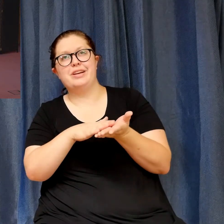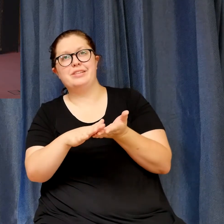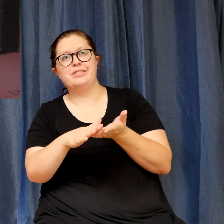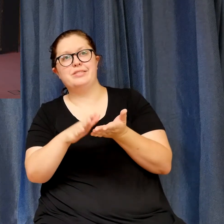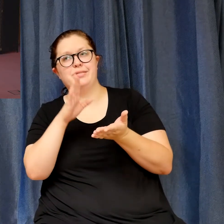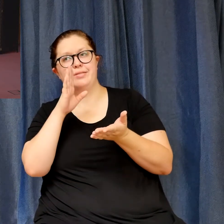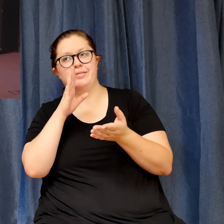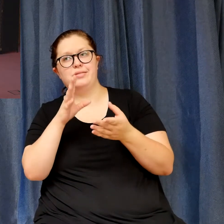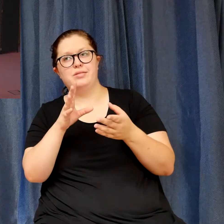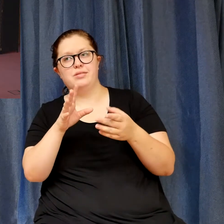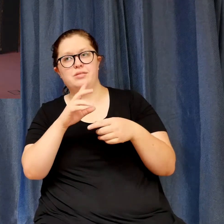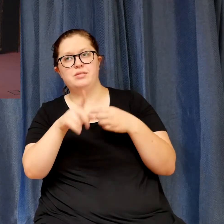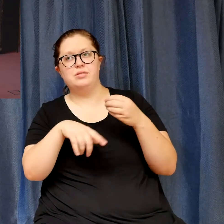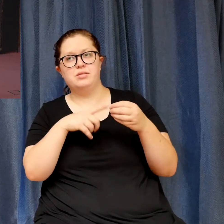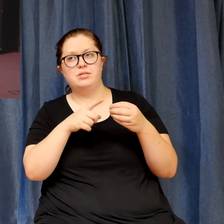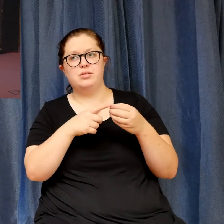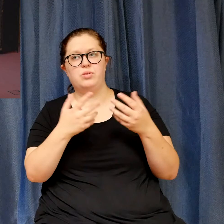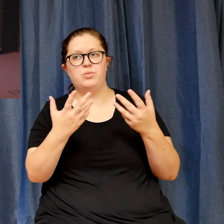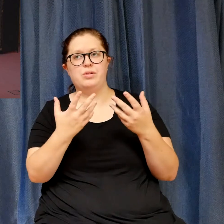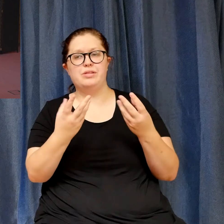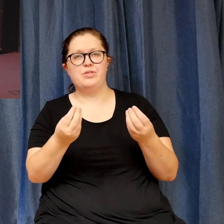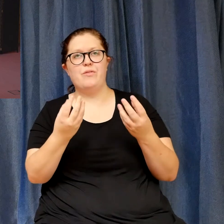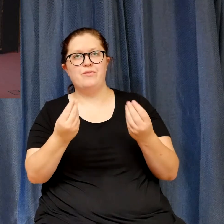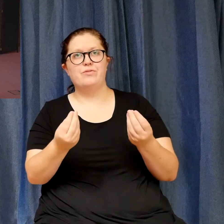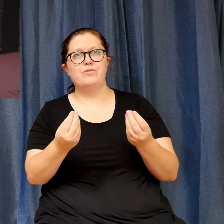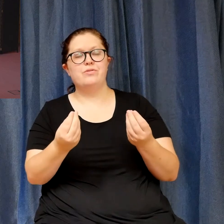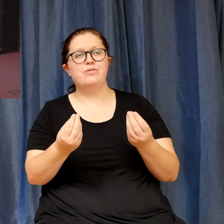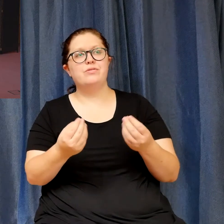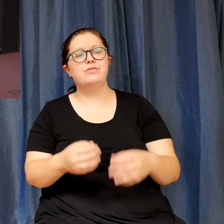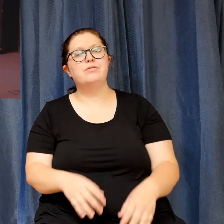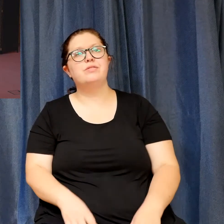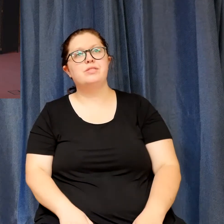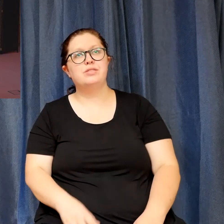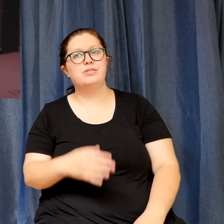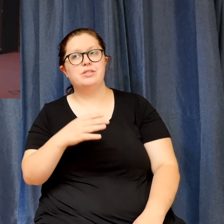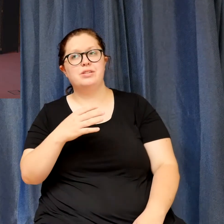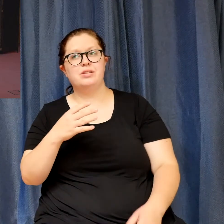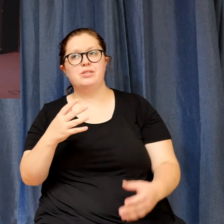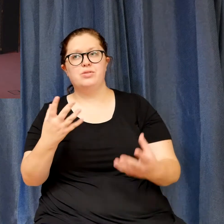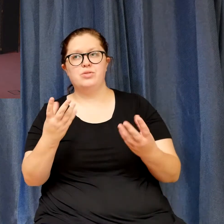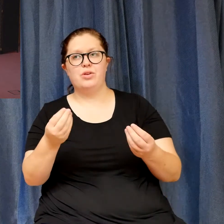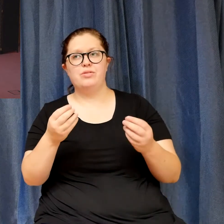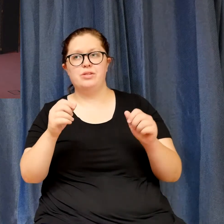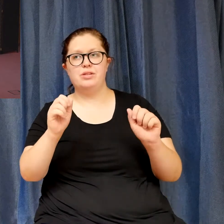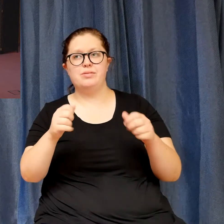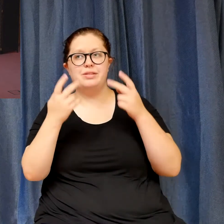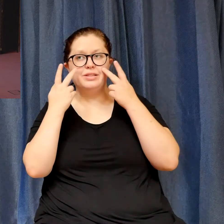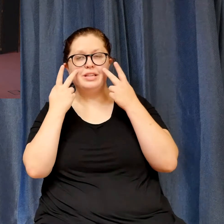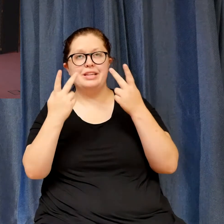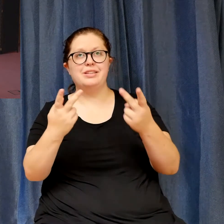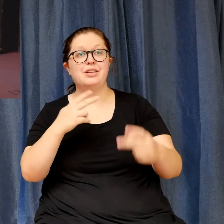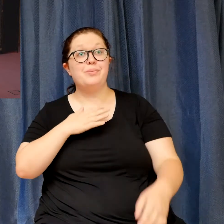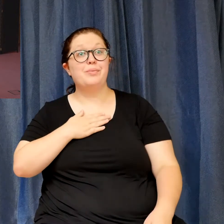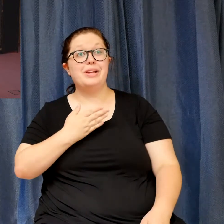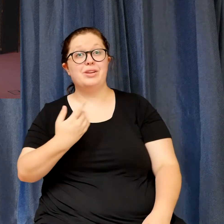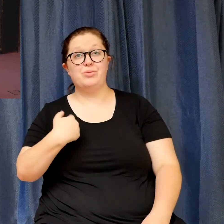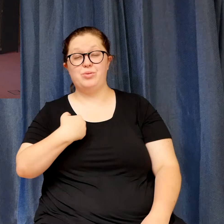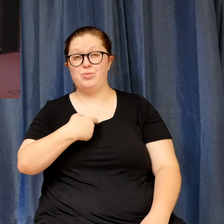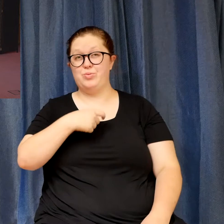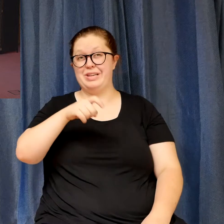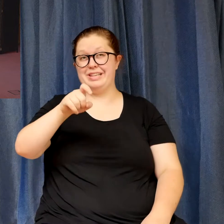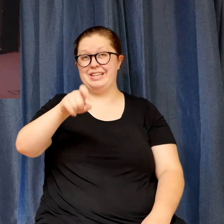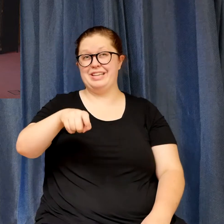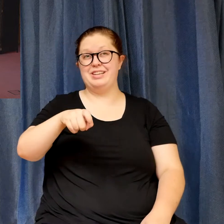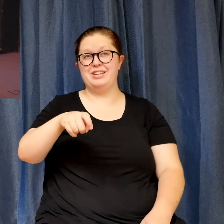is soft. And if what is soft can be seen, so admitting we need and ask for